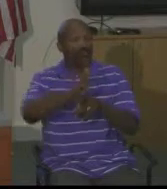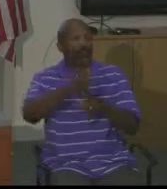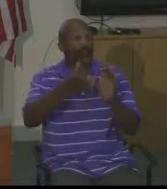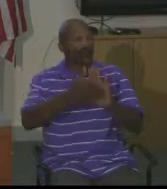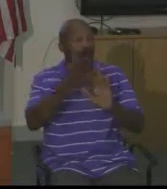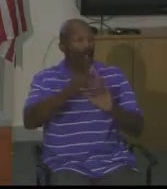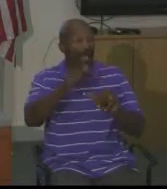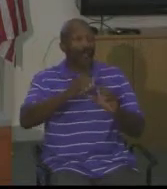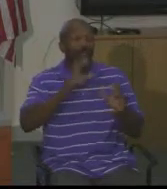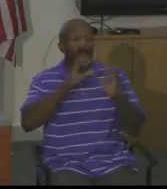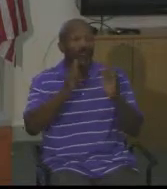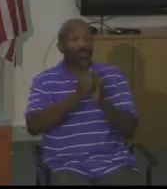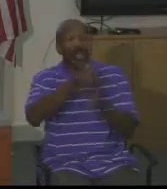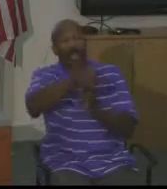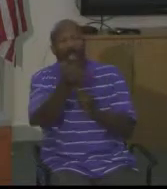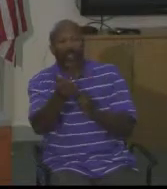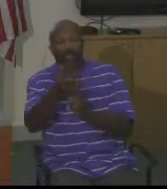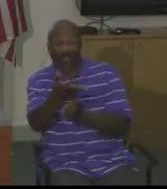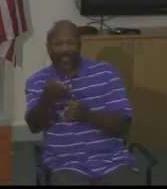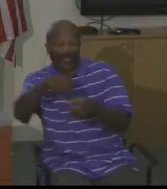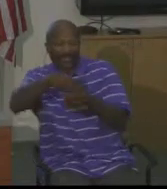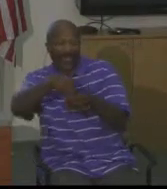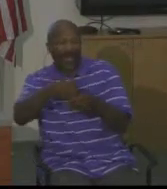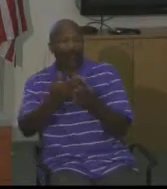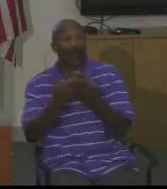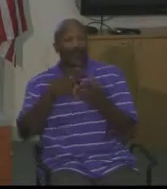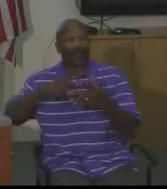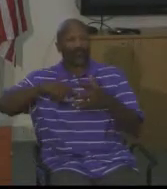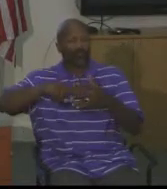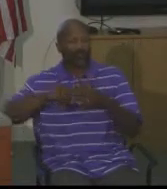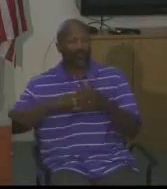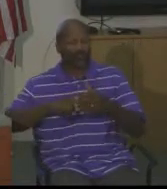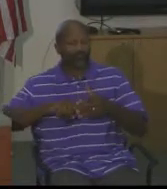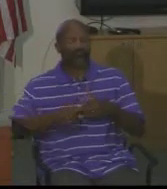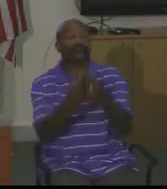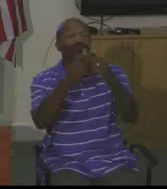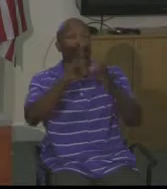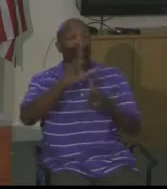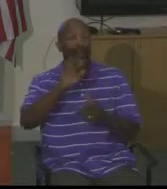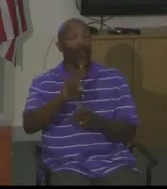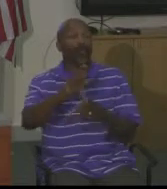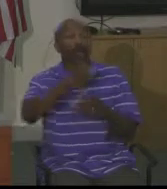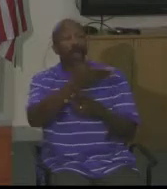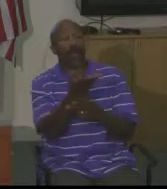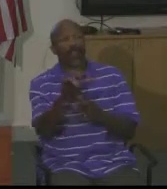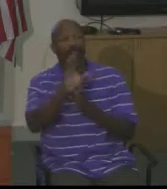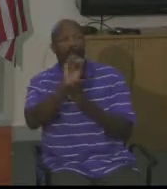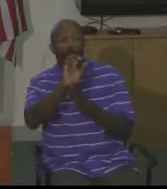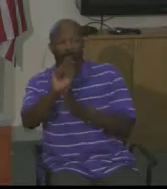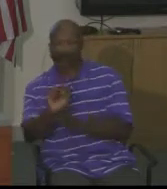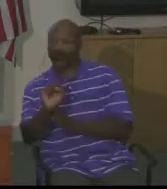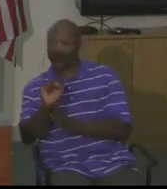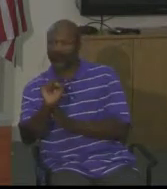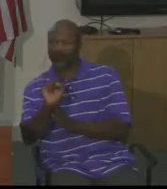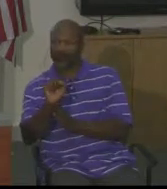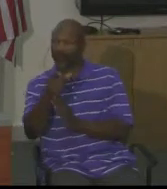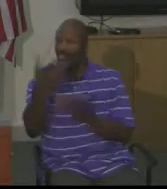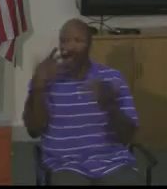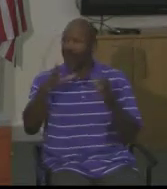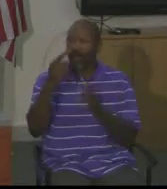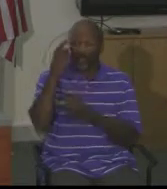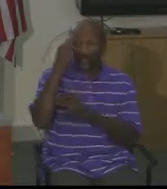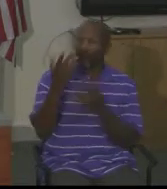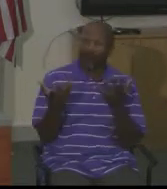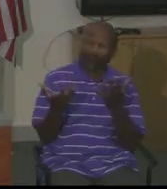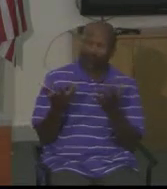can talk to the other components before it tries to load an operating system. You don't want to